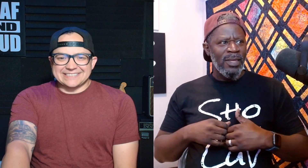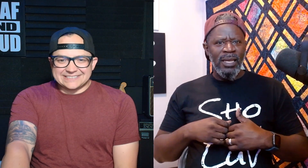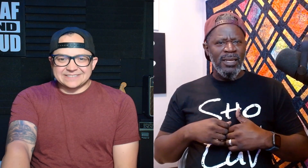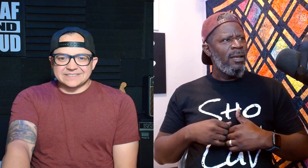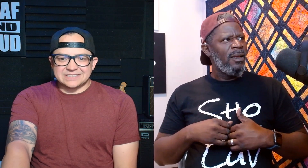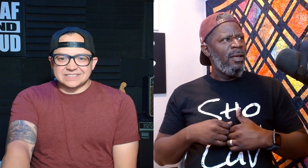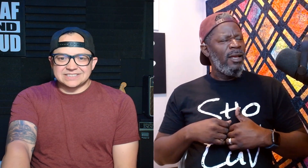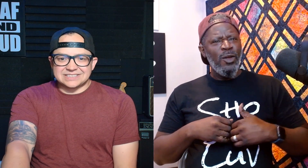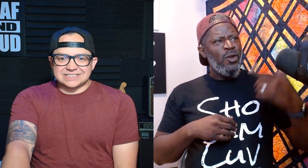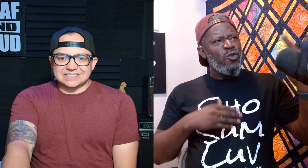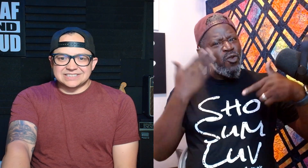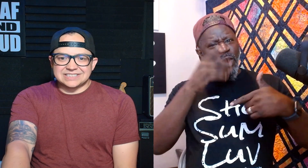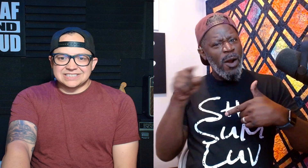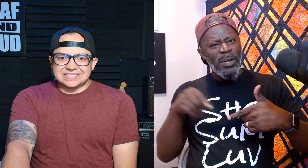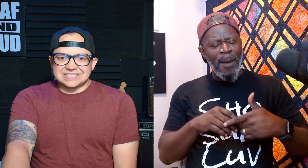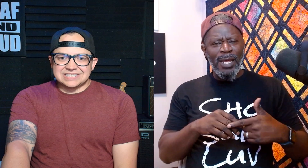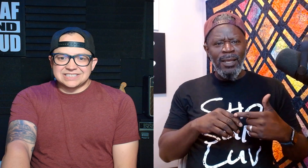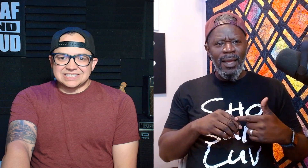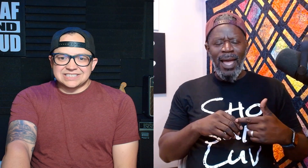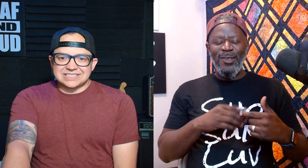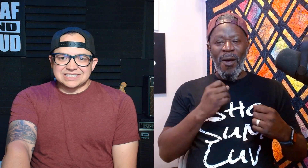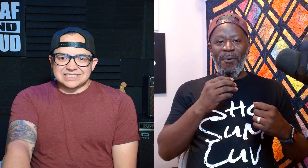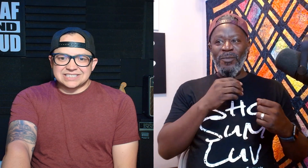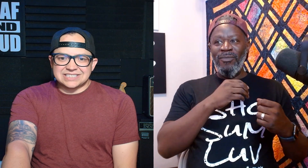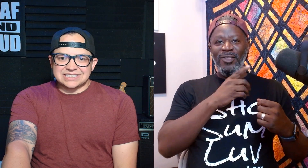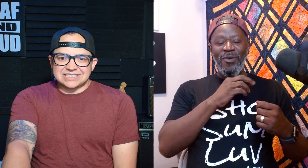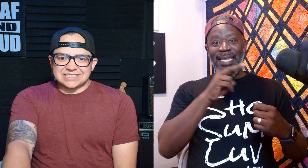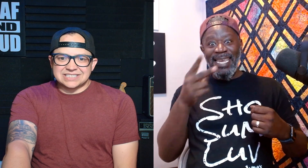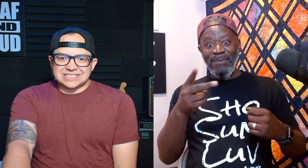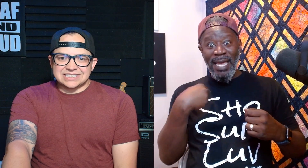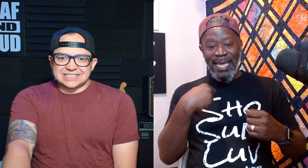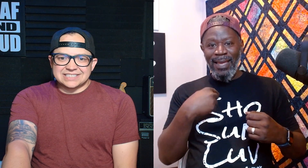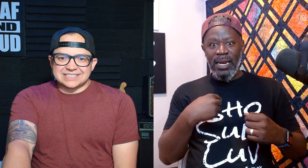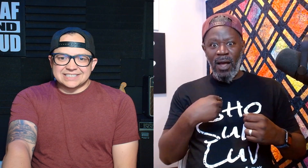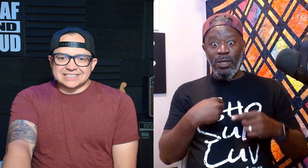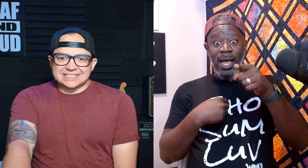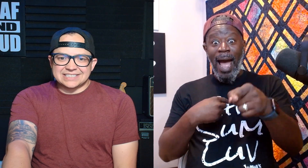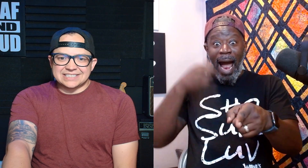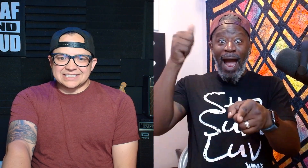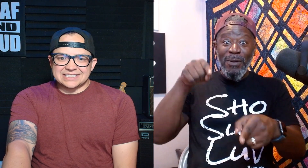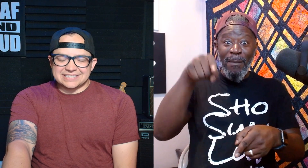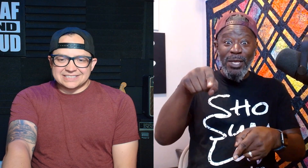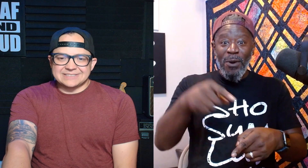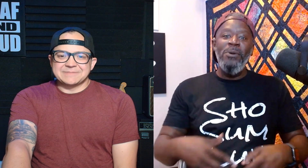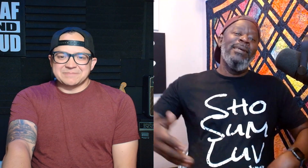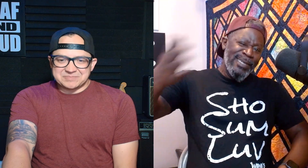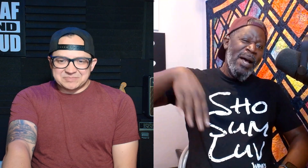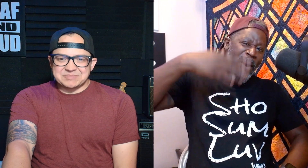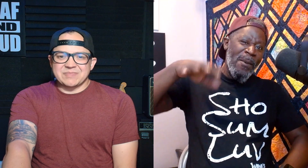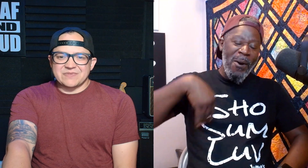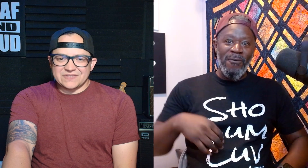Right. He said, did you know that was coming in? So Dre sees me. He goes, I remember